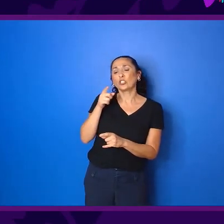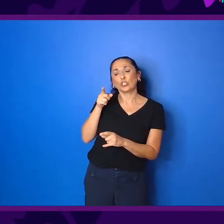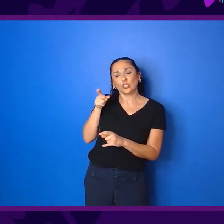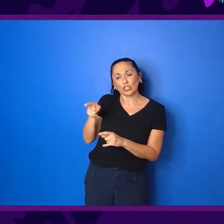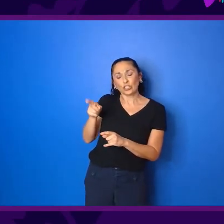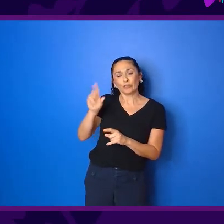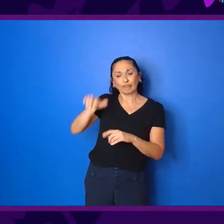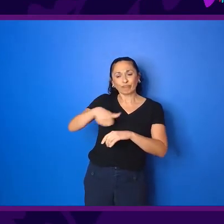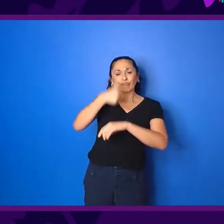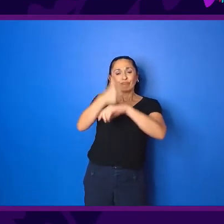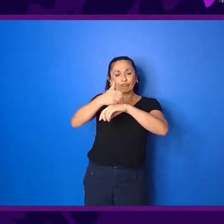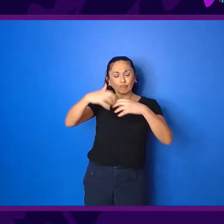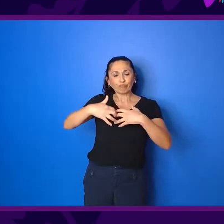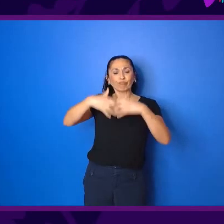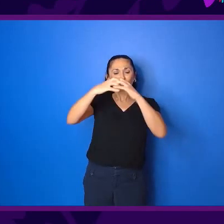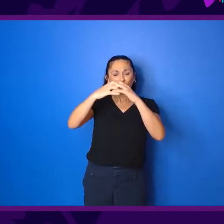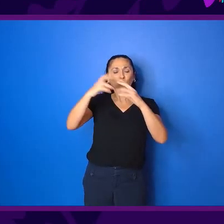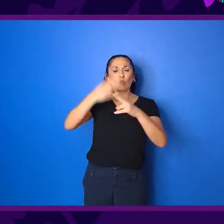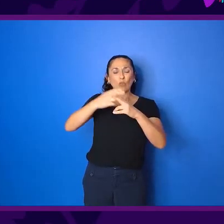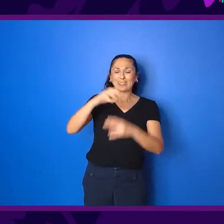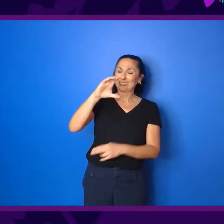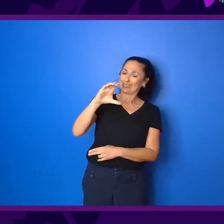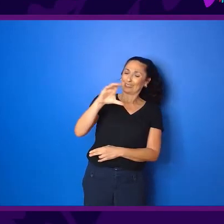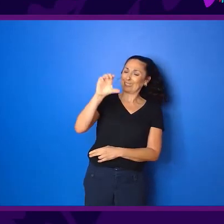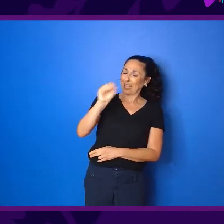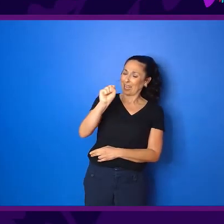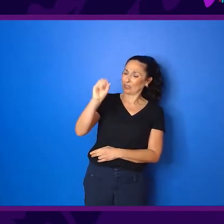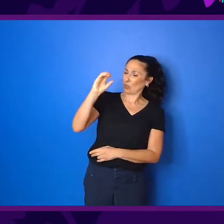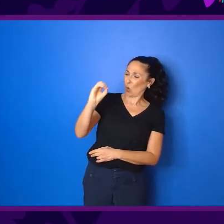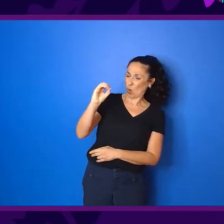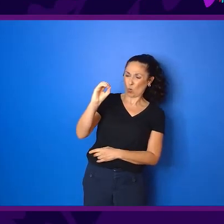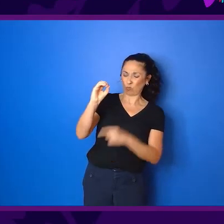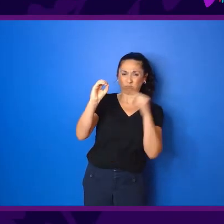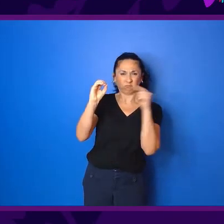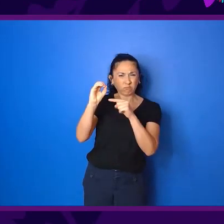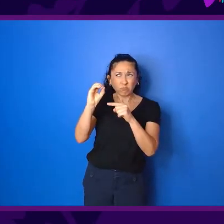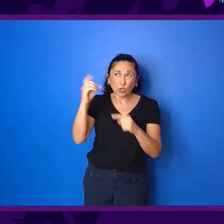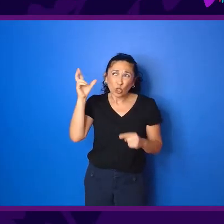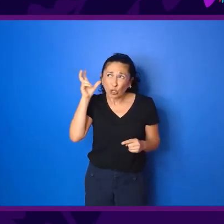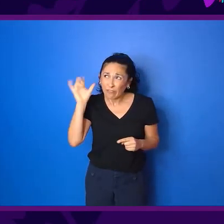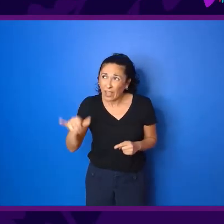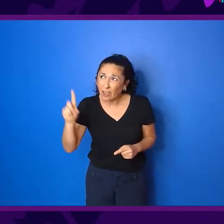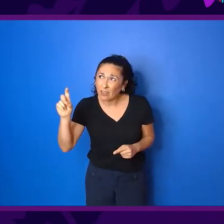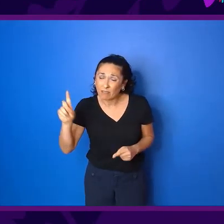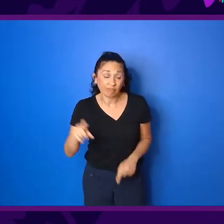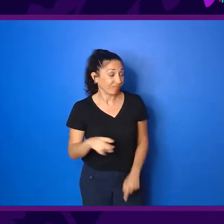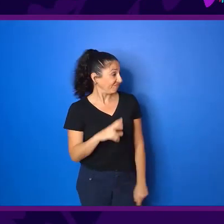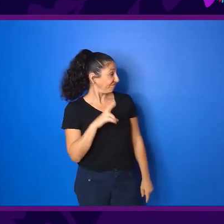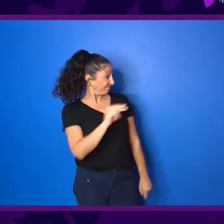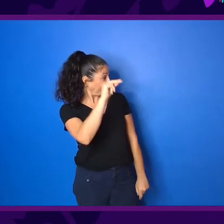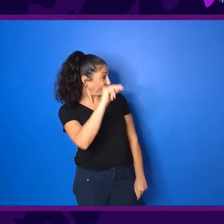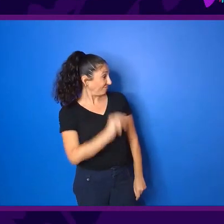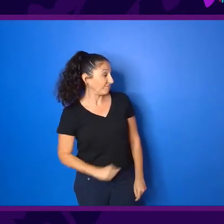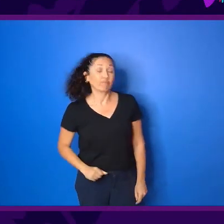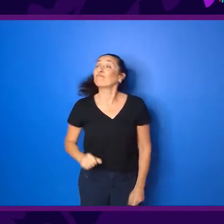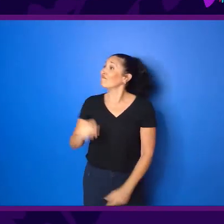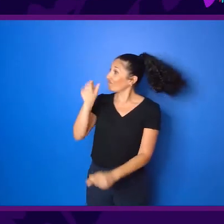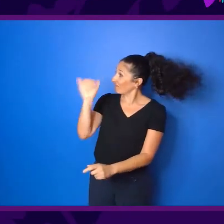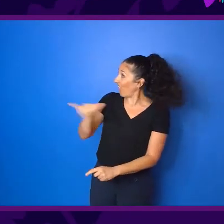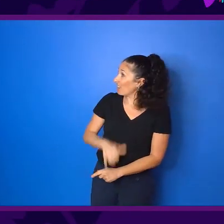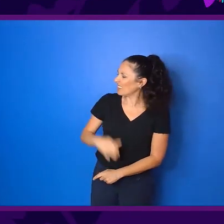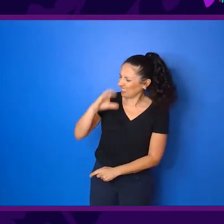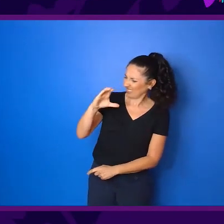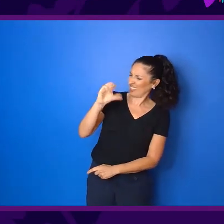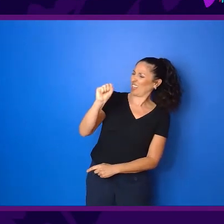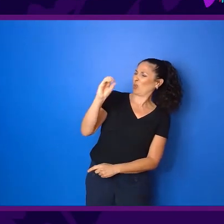something called the CSO. Ever heard of it? Nope. Exactly. CSO,